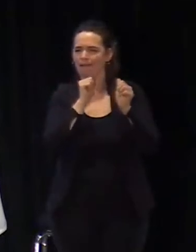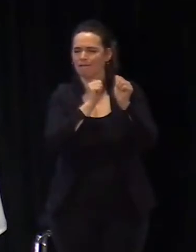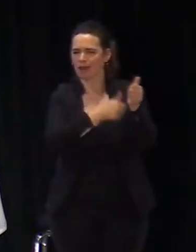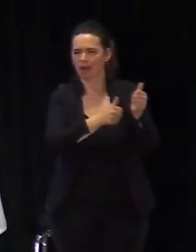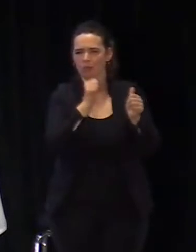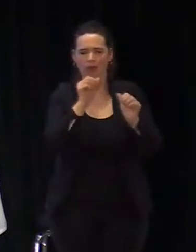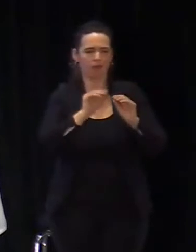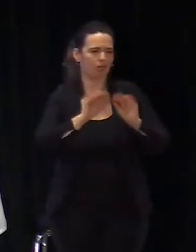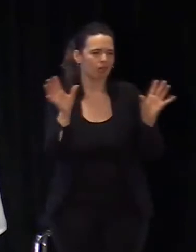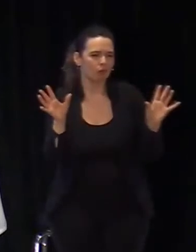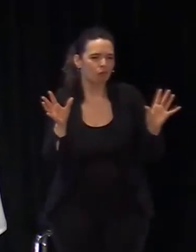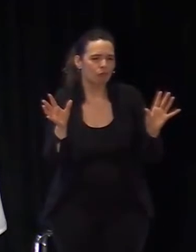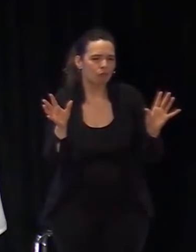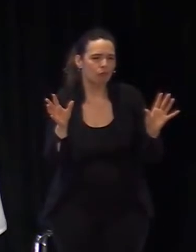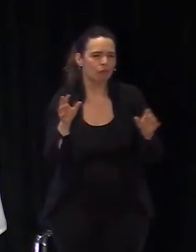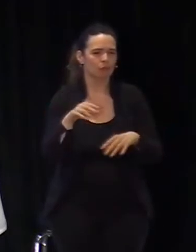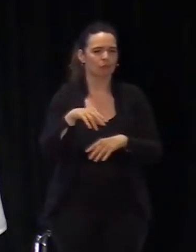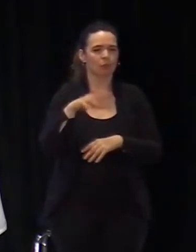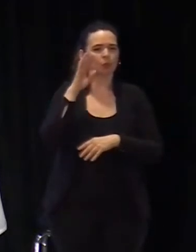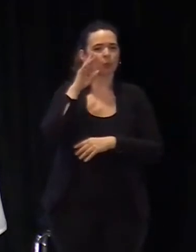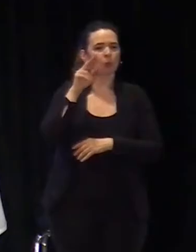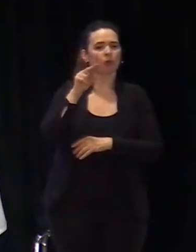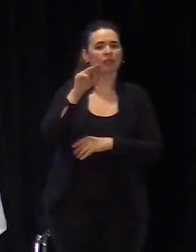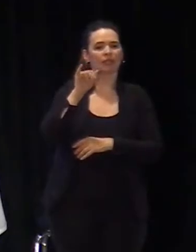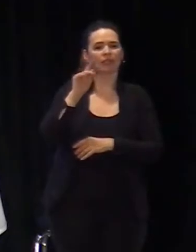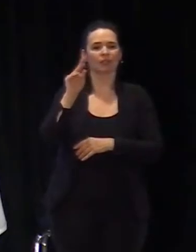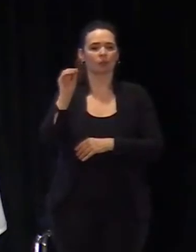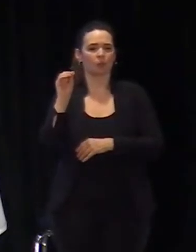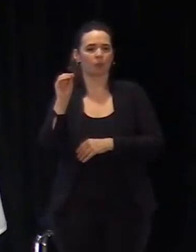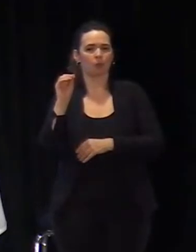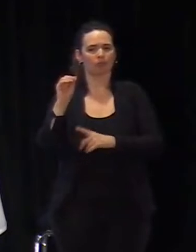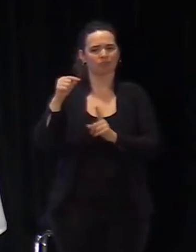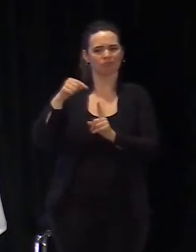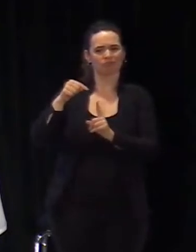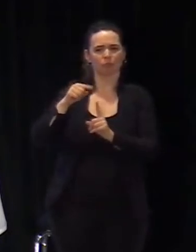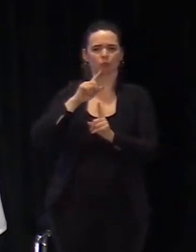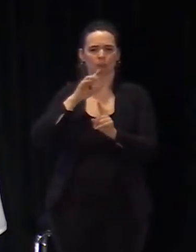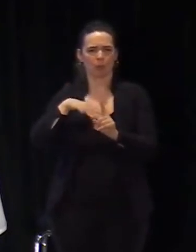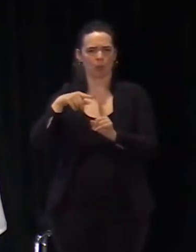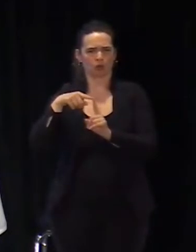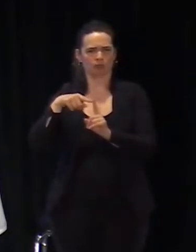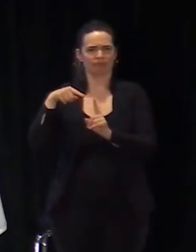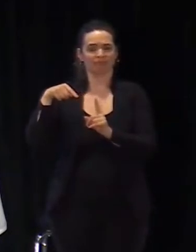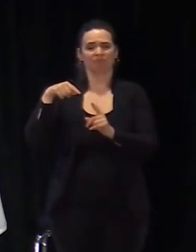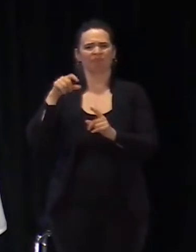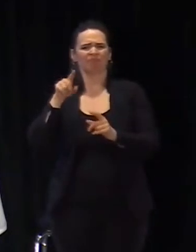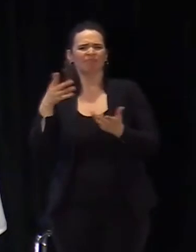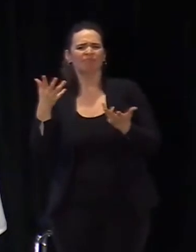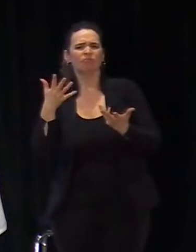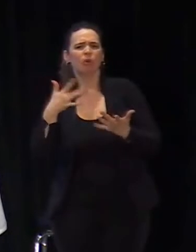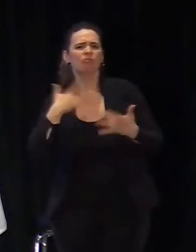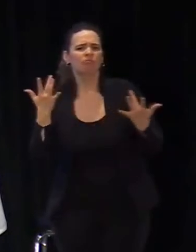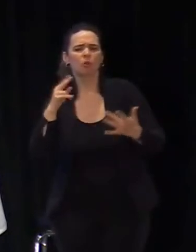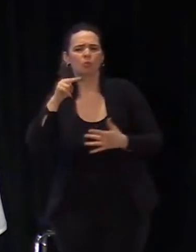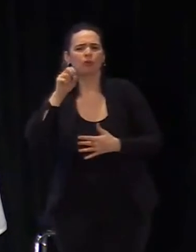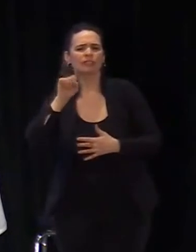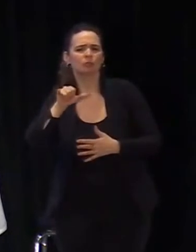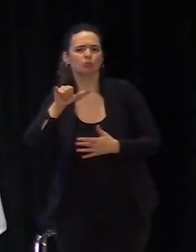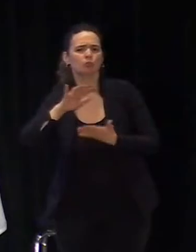do to Cicero North Syracuse? Did he do something? Look at it. Some of this stuff is silly. I appreciate